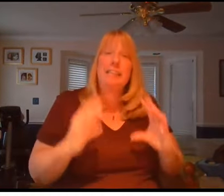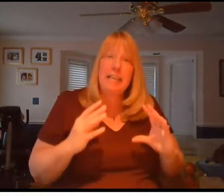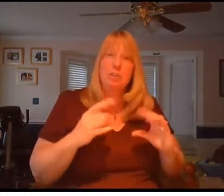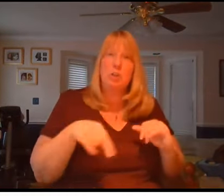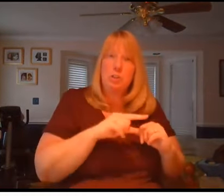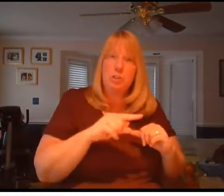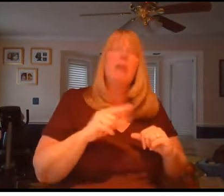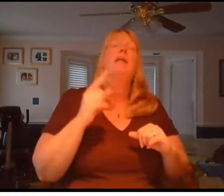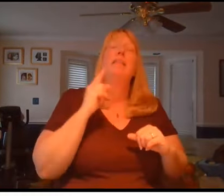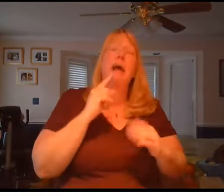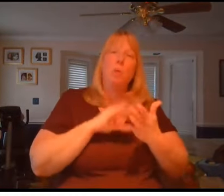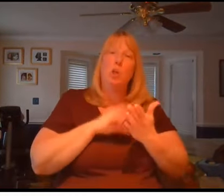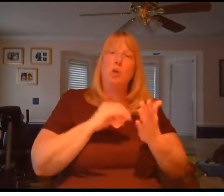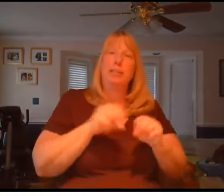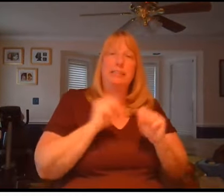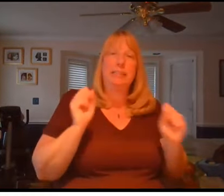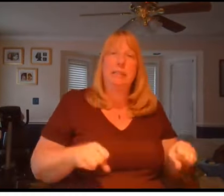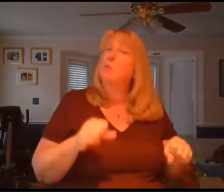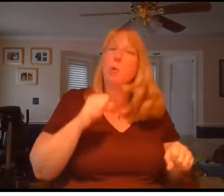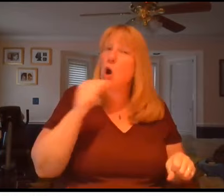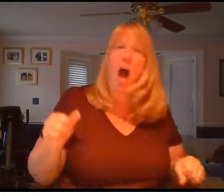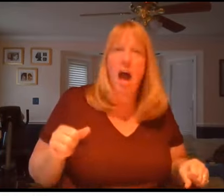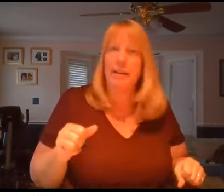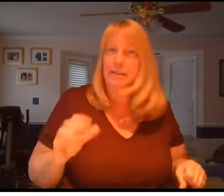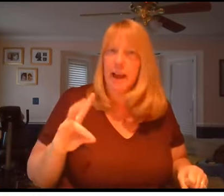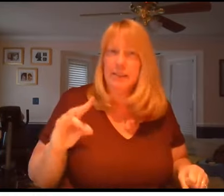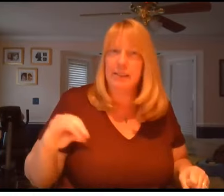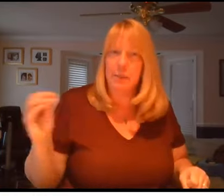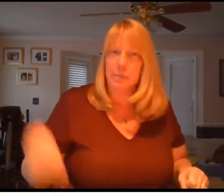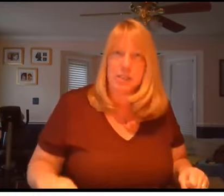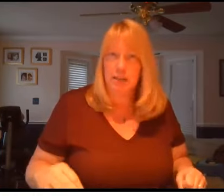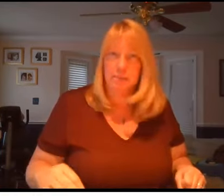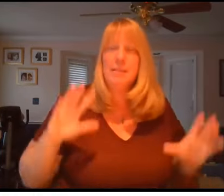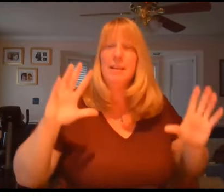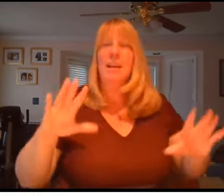which means that teachers they wouldn't learn the system.